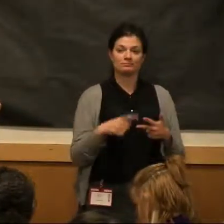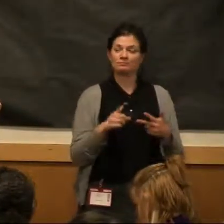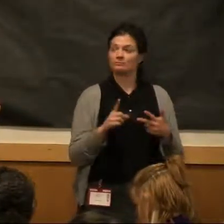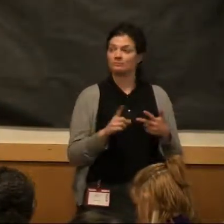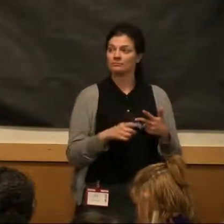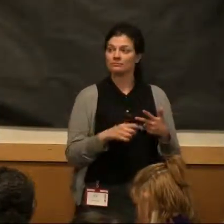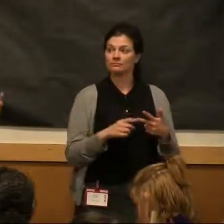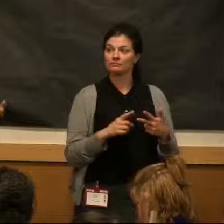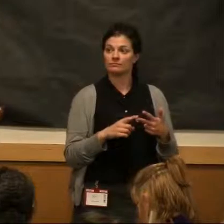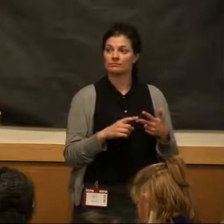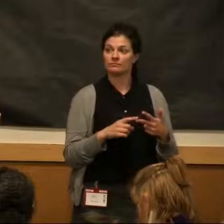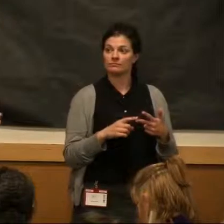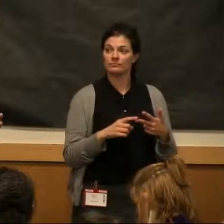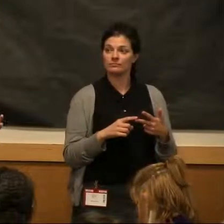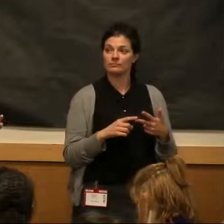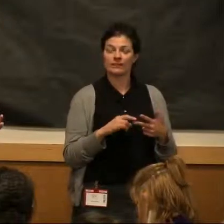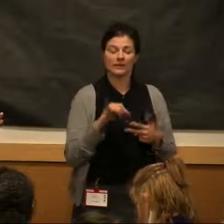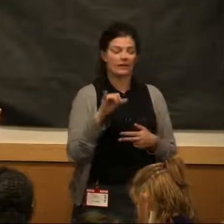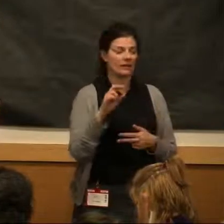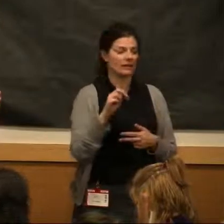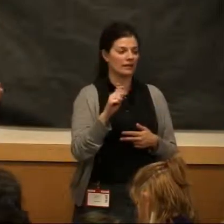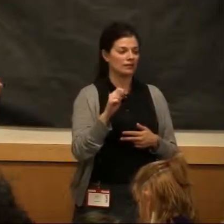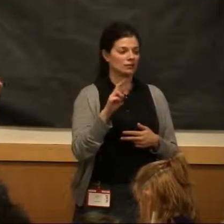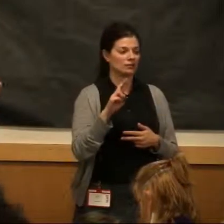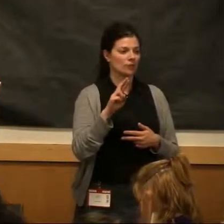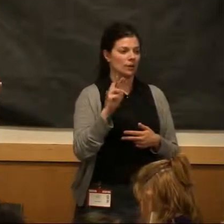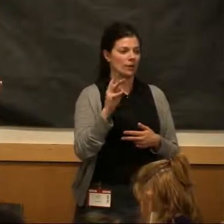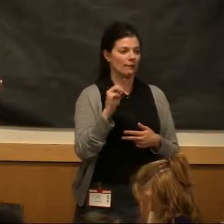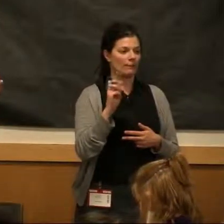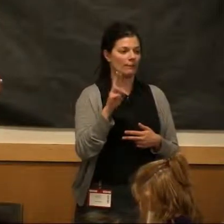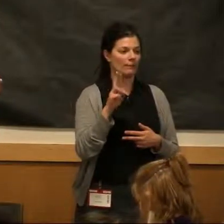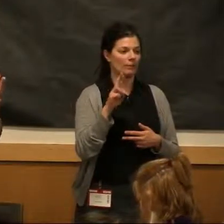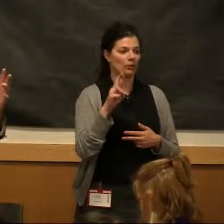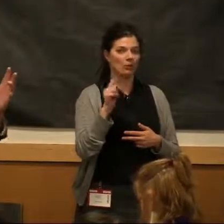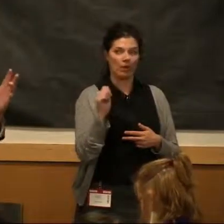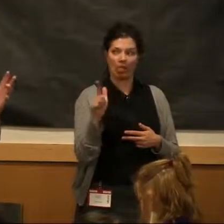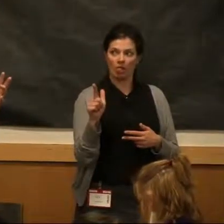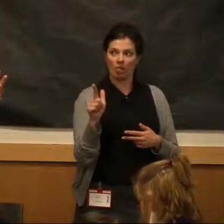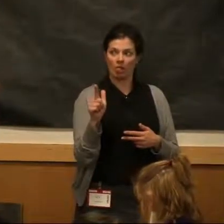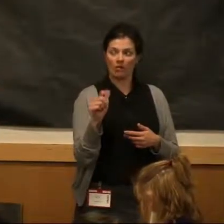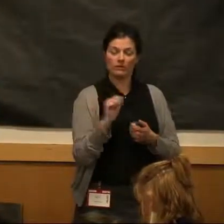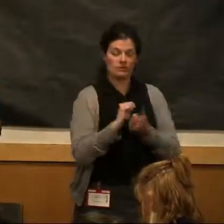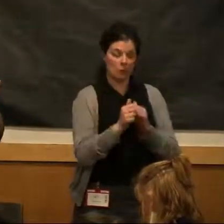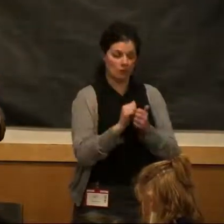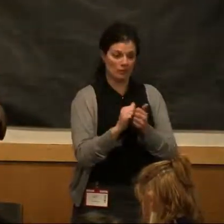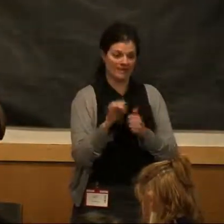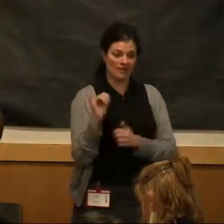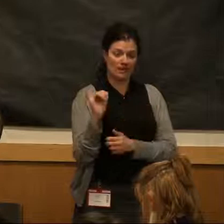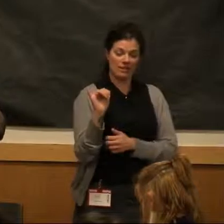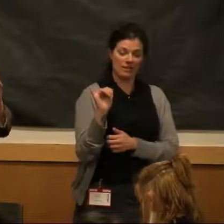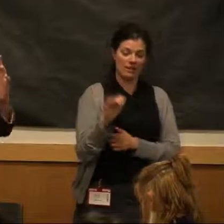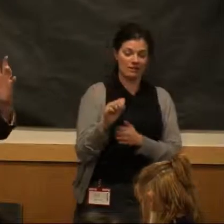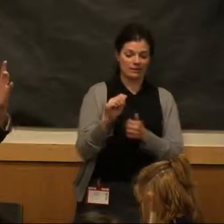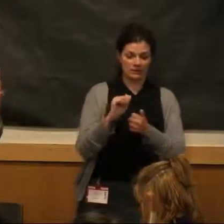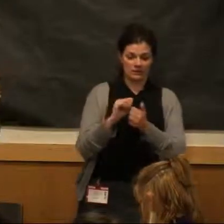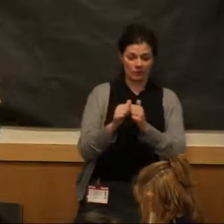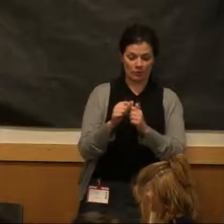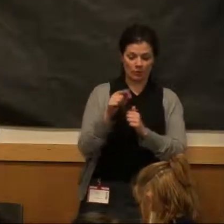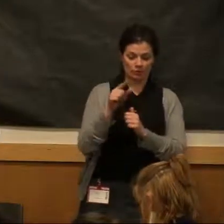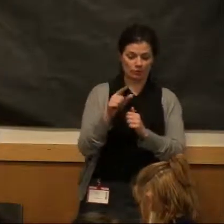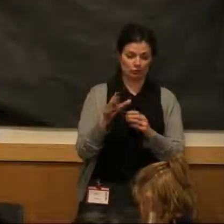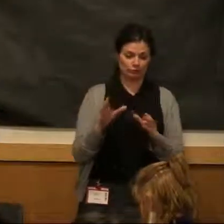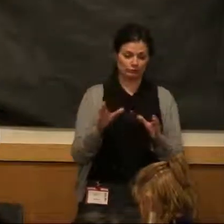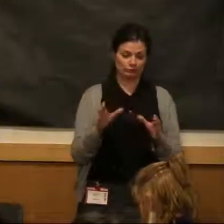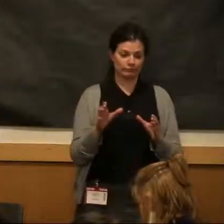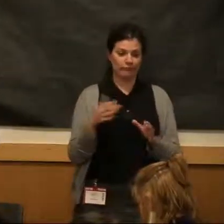to get involved is called intramural sports. Intramural sports are going to be sports where you get